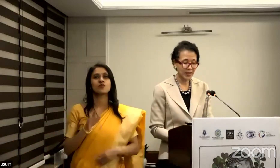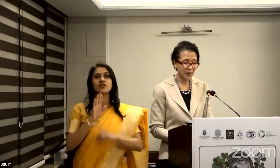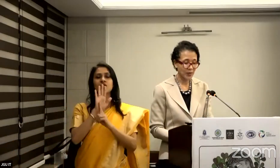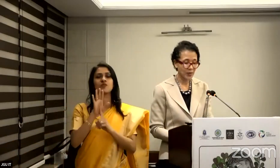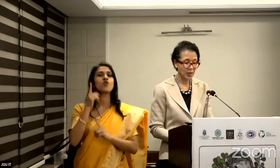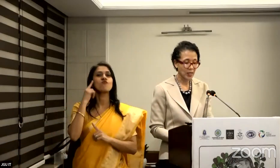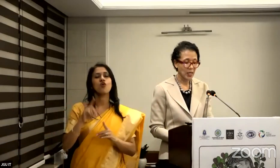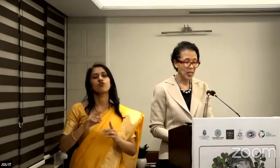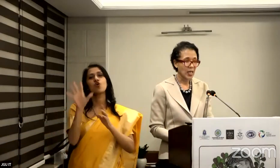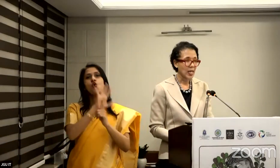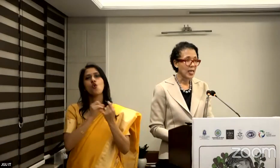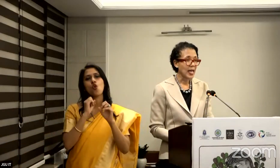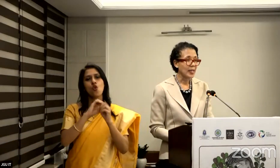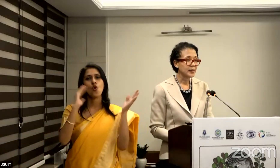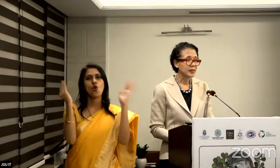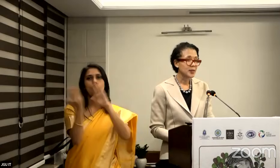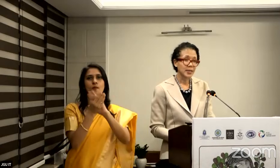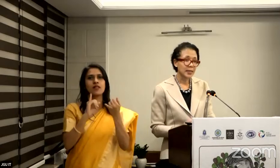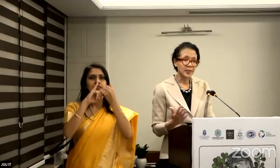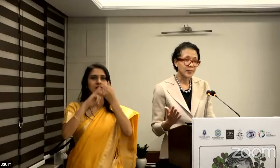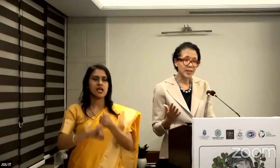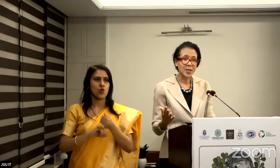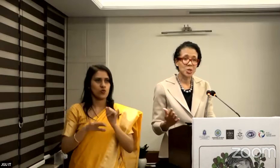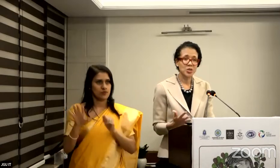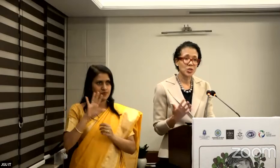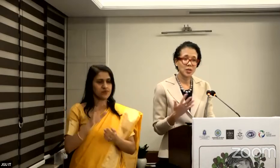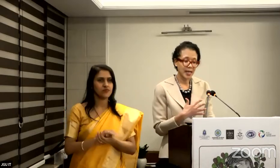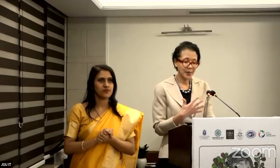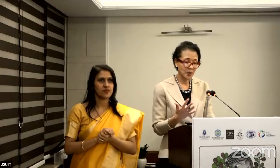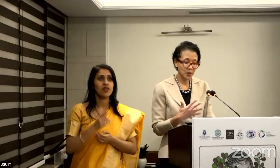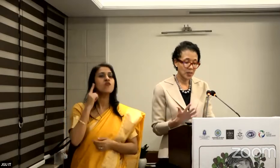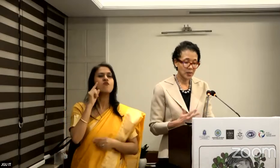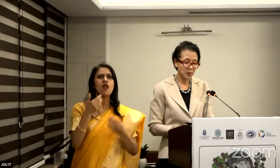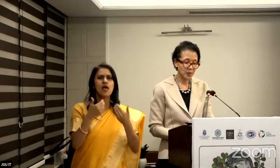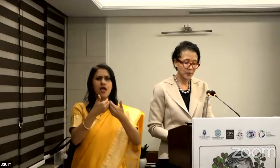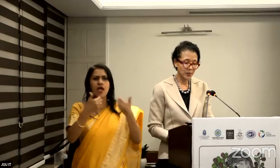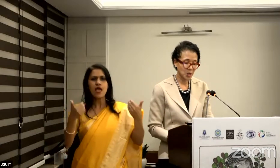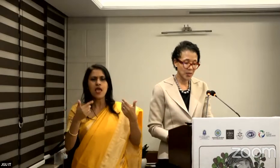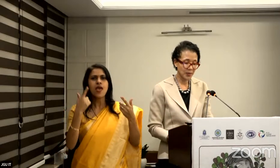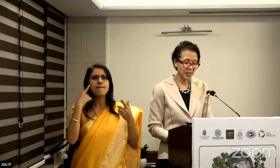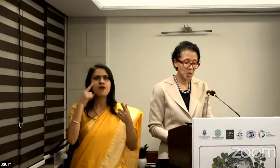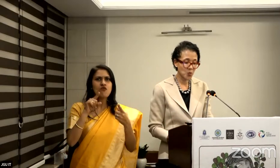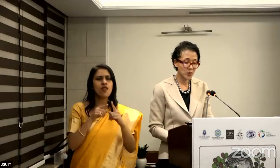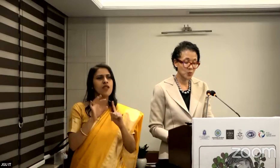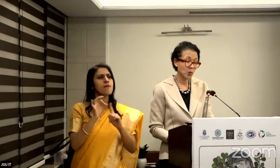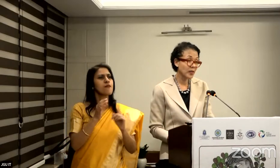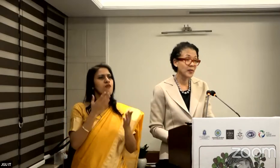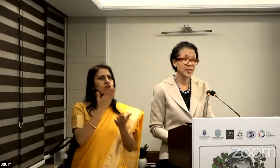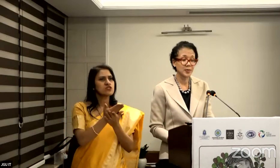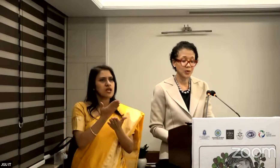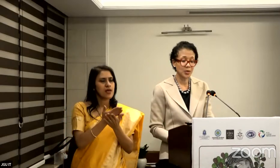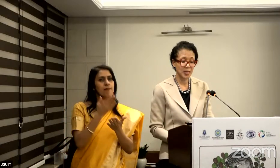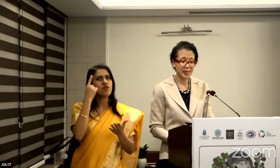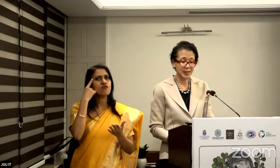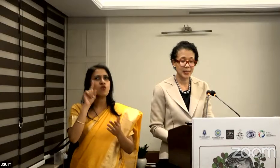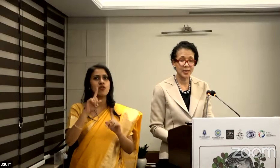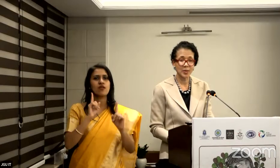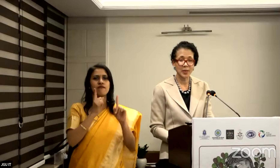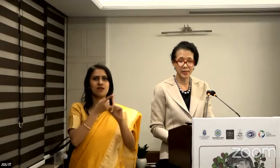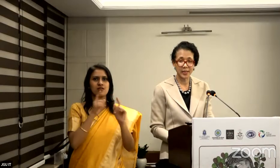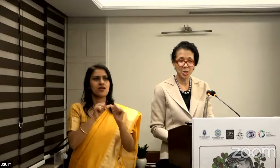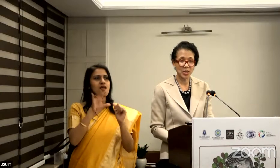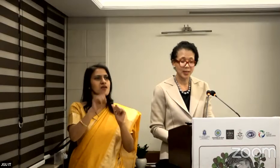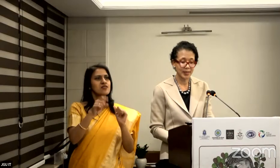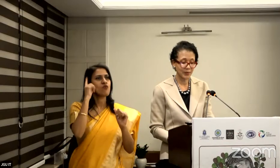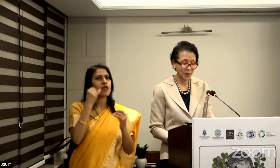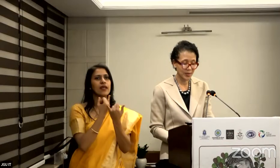global South. And accession to the GATT protocol and provisional application was one of India's first acts as an